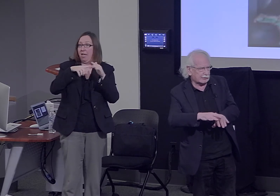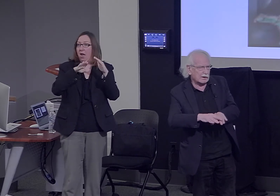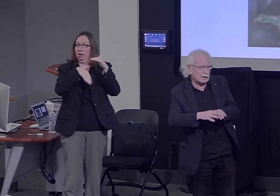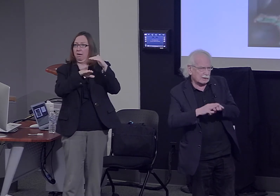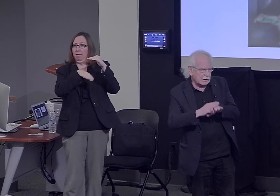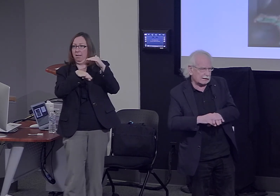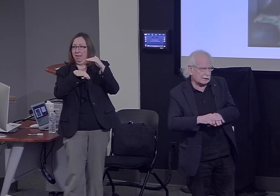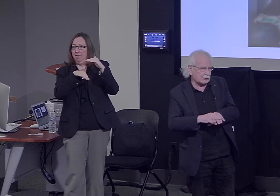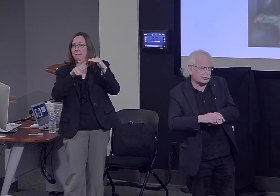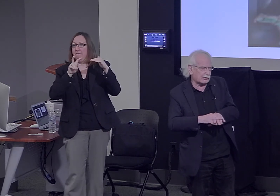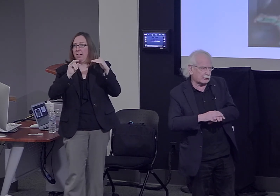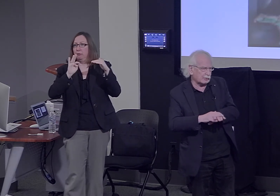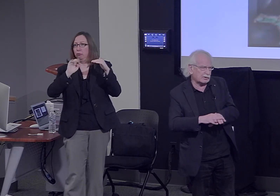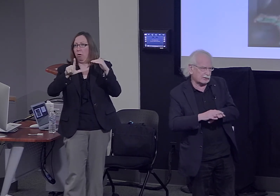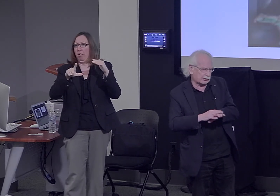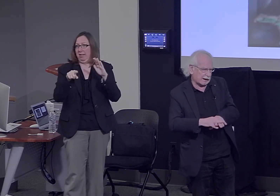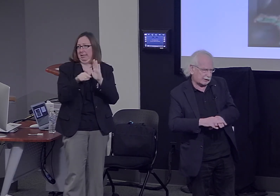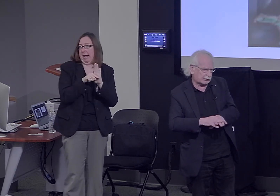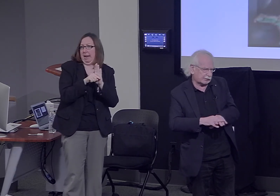negative.